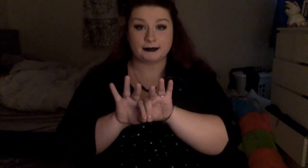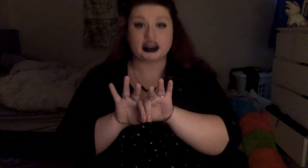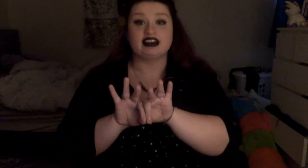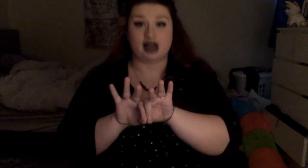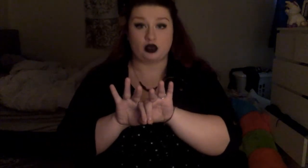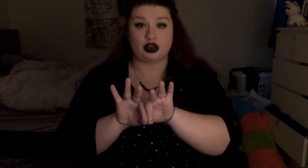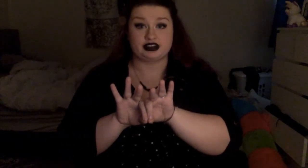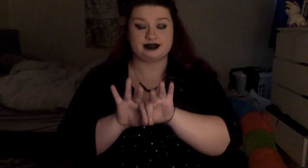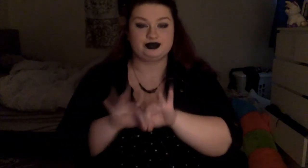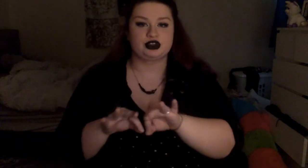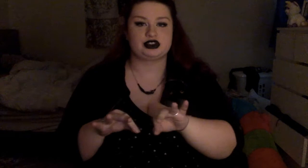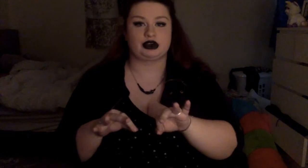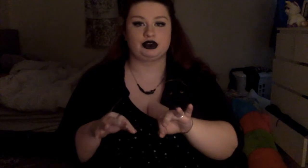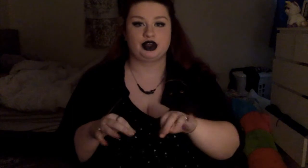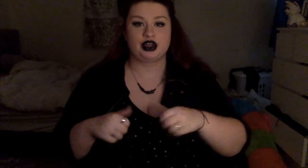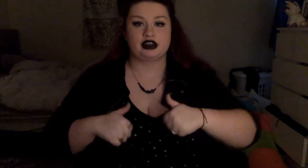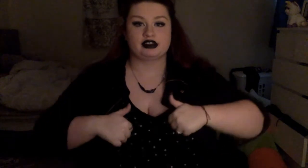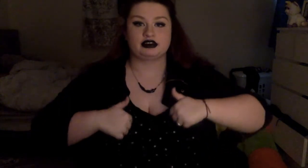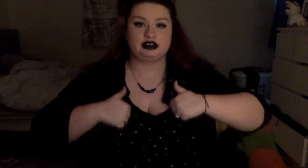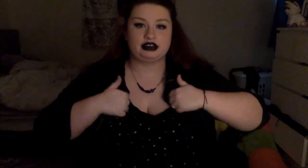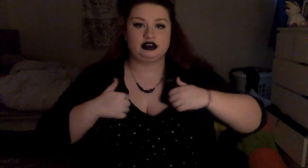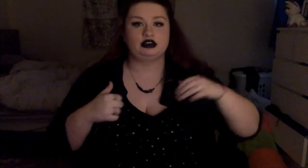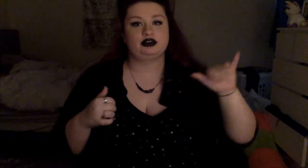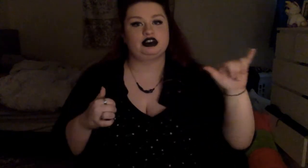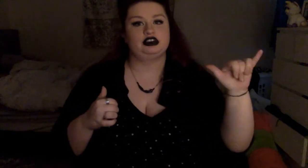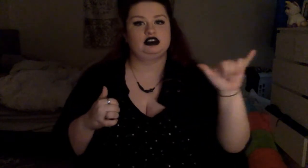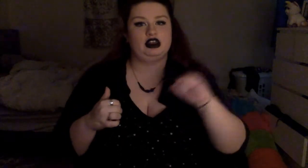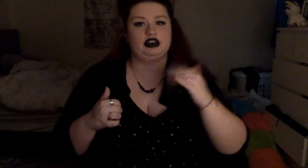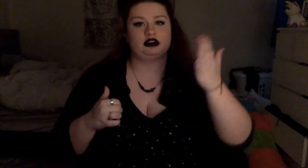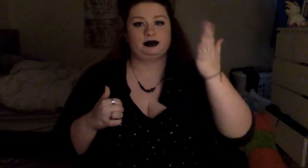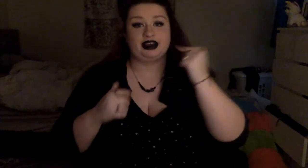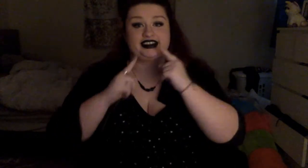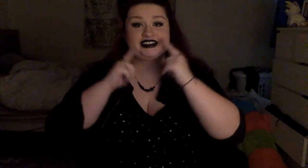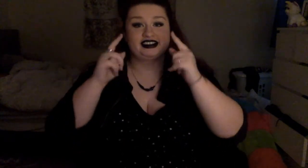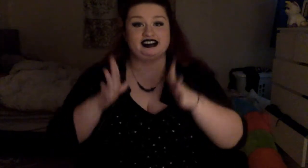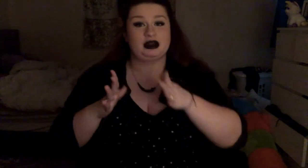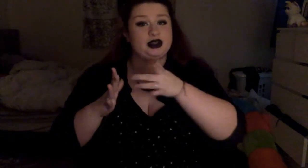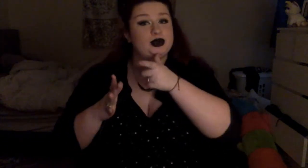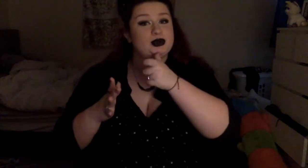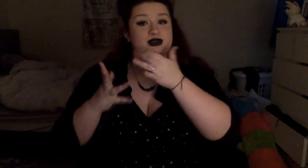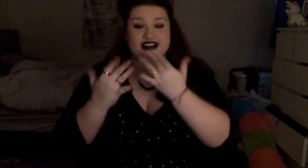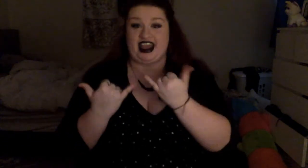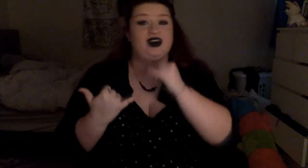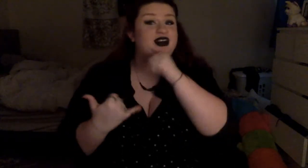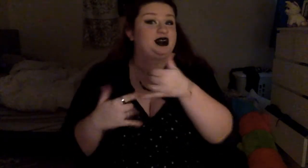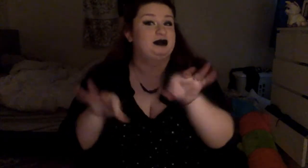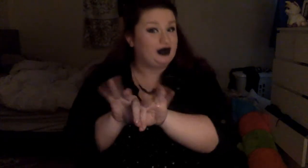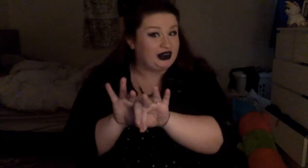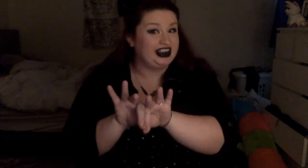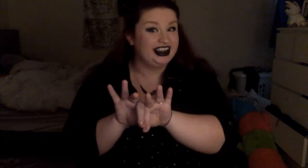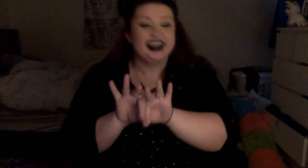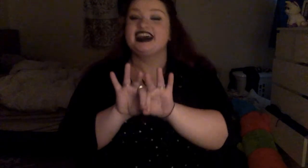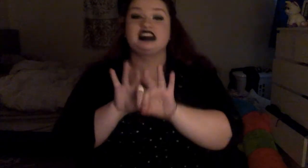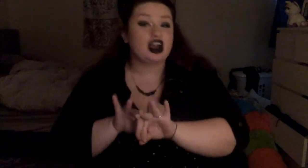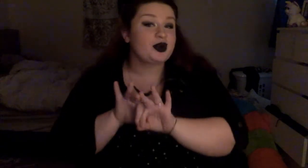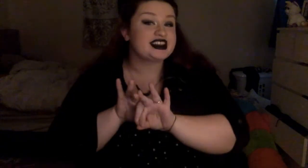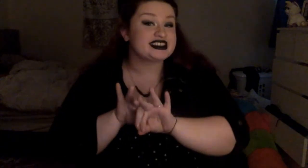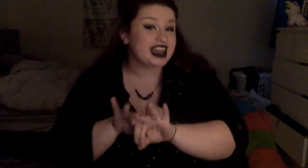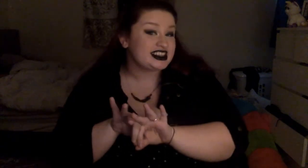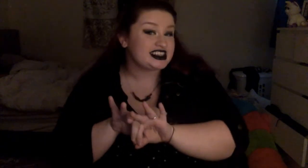A lot of words. So, living like a past celebrity who's now not important. Not quite as catchy, but